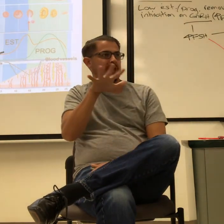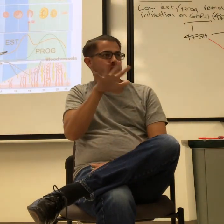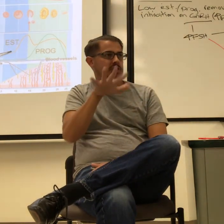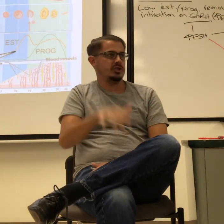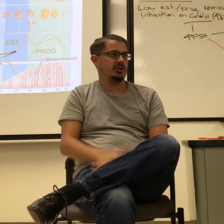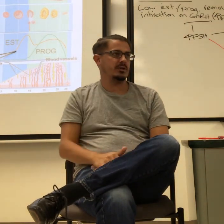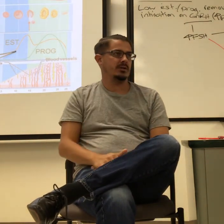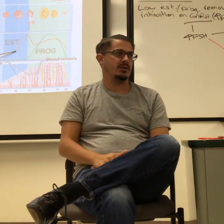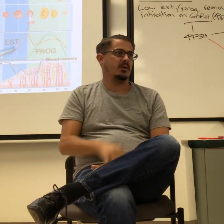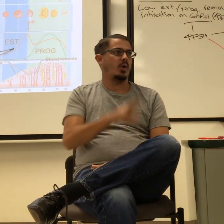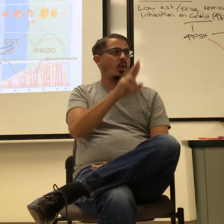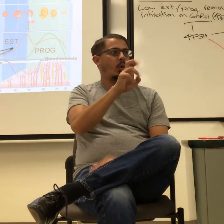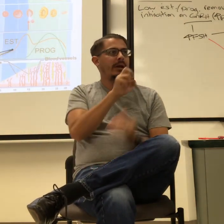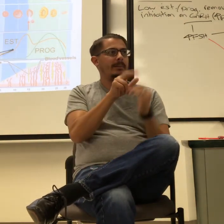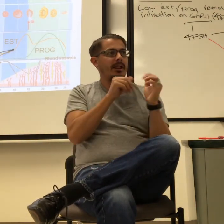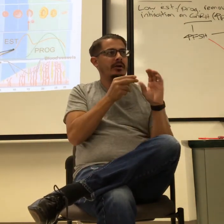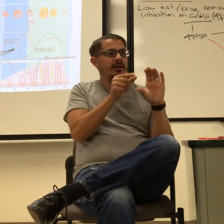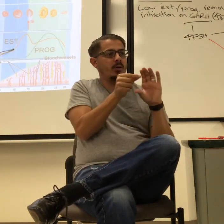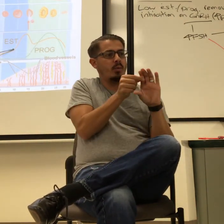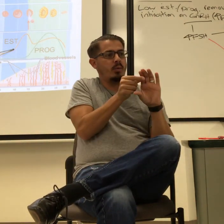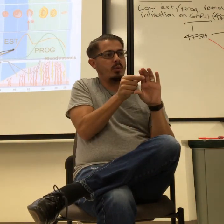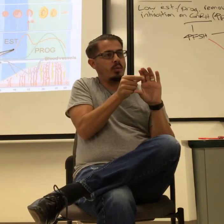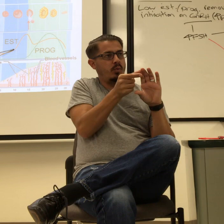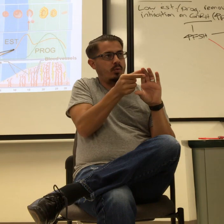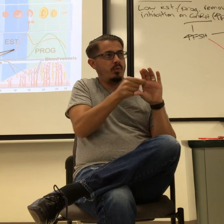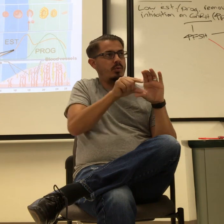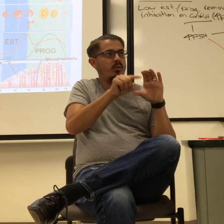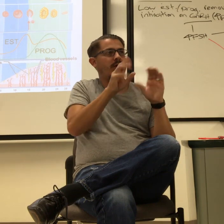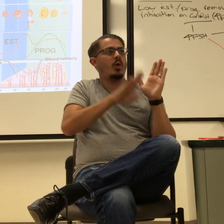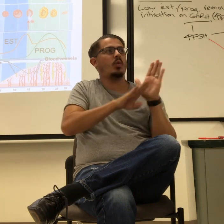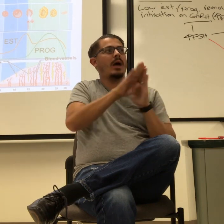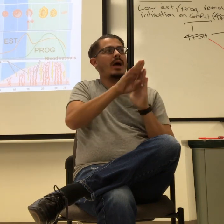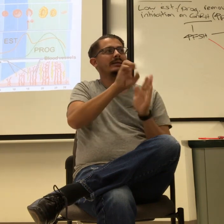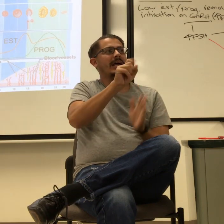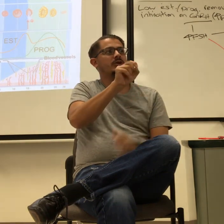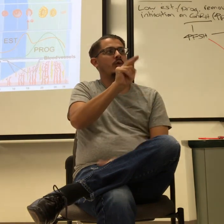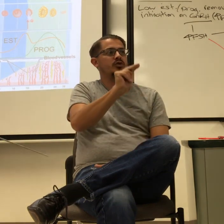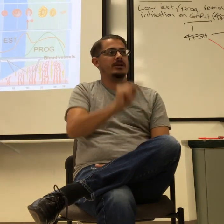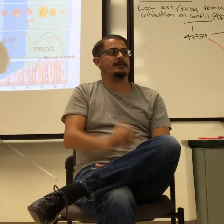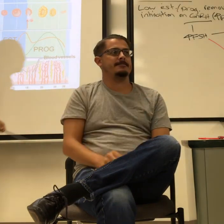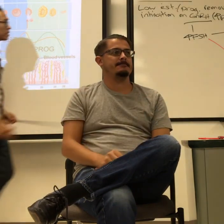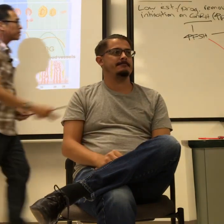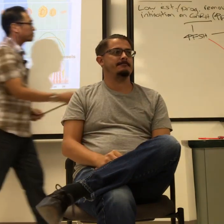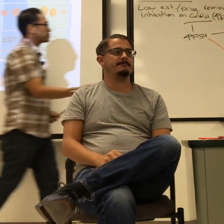that. Okay, we get this rise in estrogen. So what happens is,